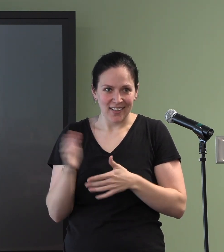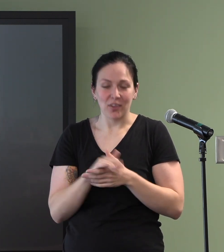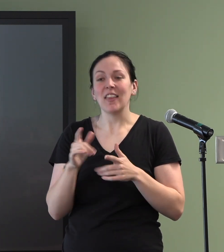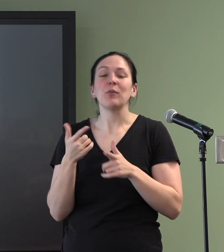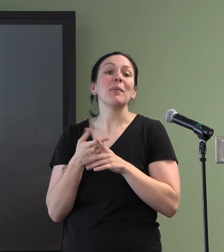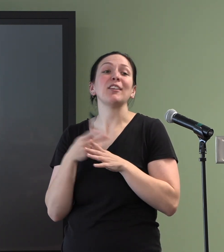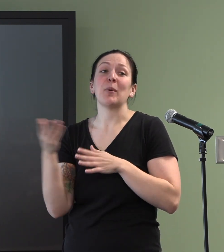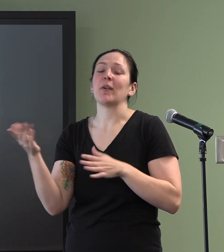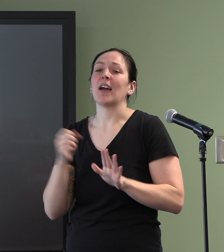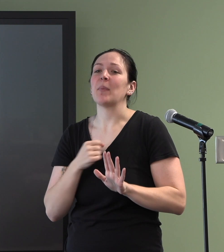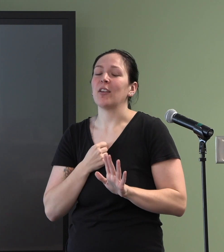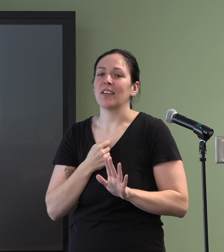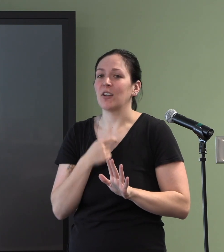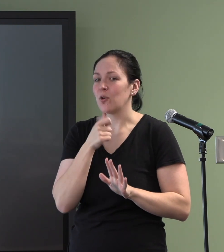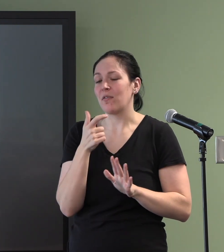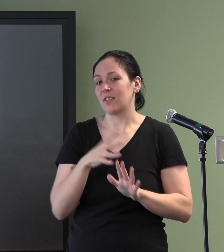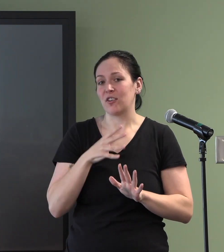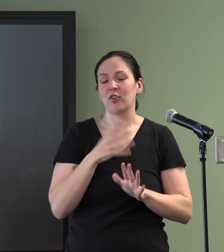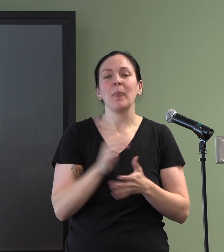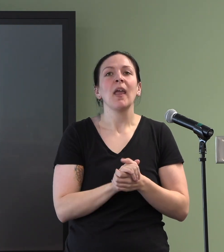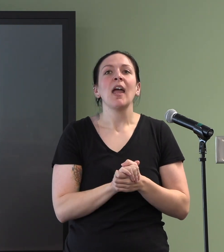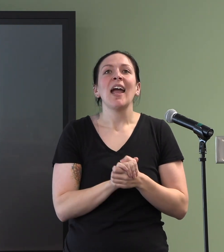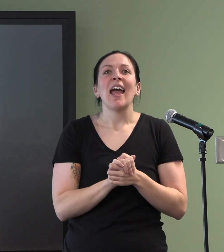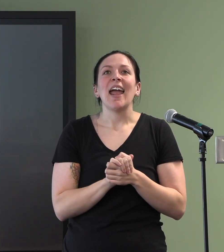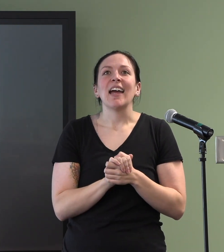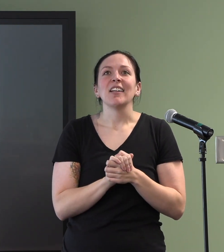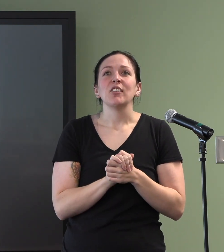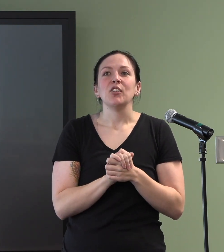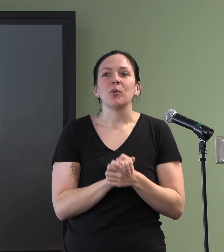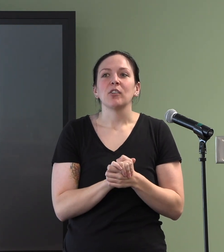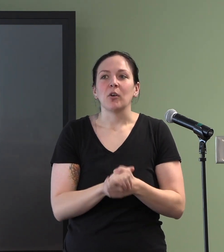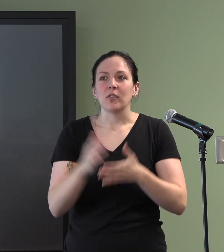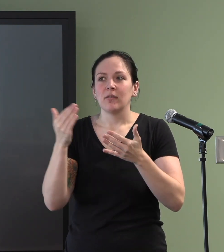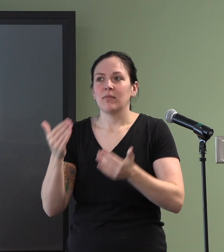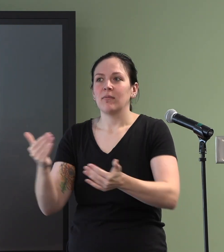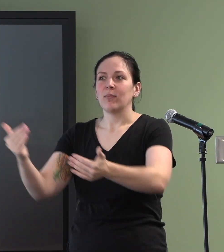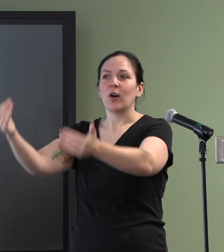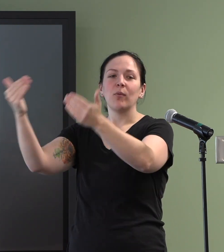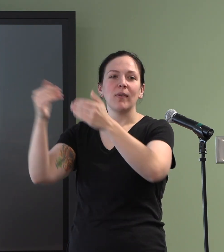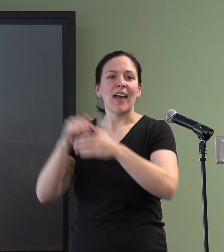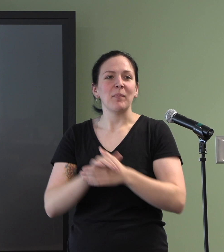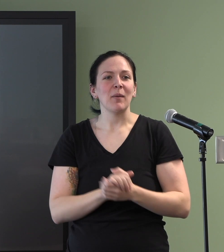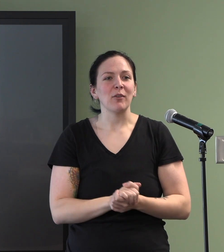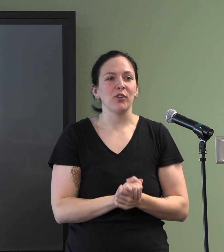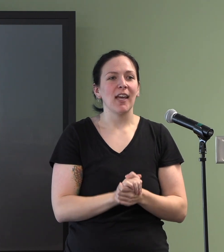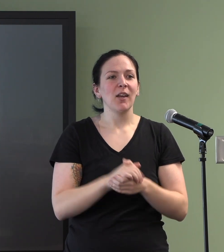the language mainly spoken there. I apologize. I don't know if it's official. And you are told, go, be about your day. We're